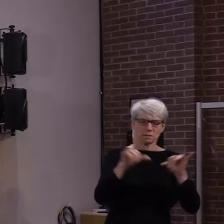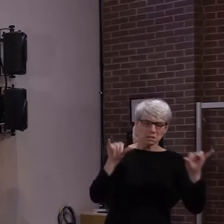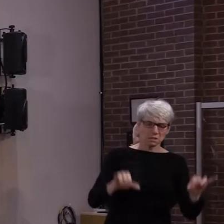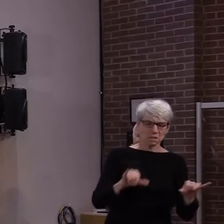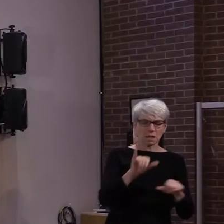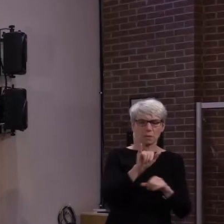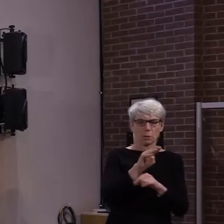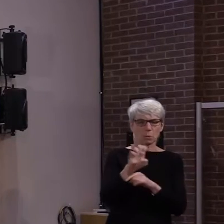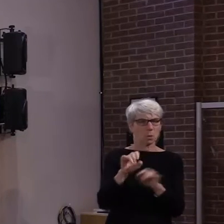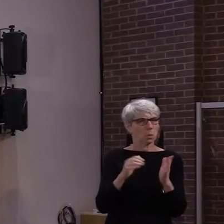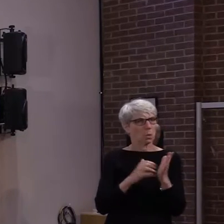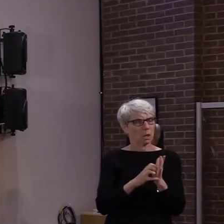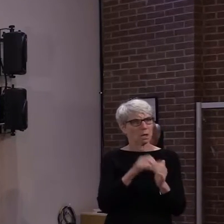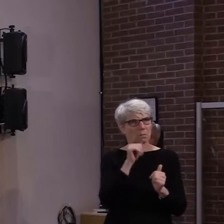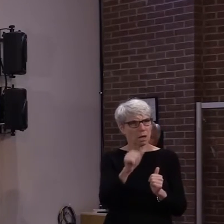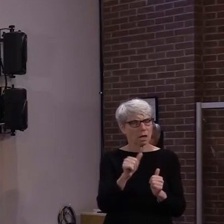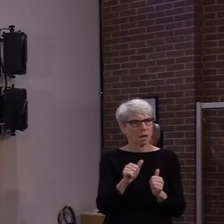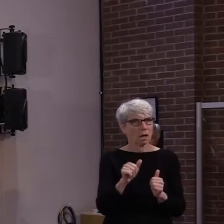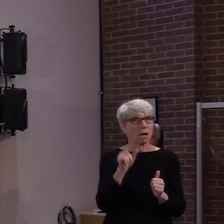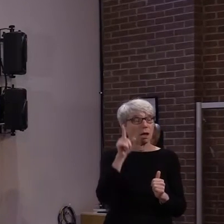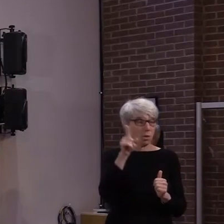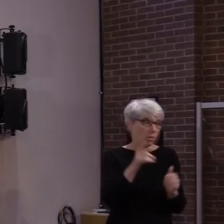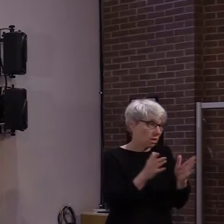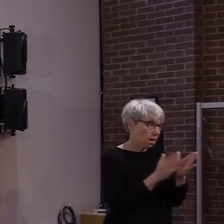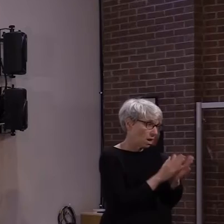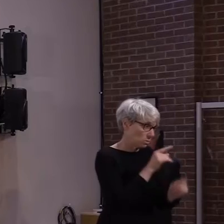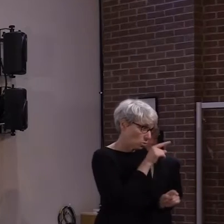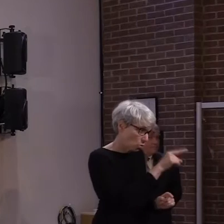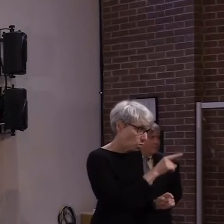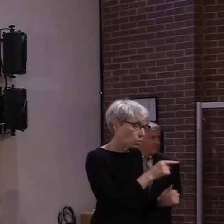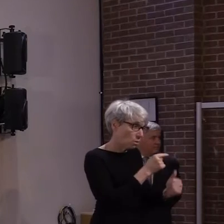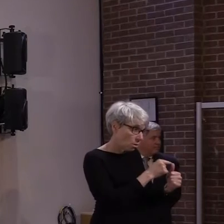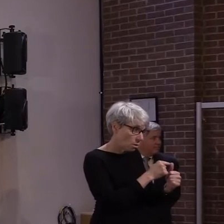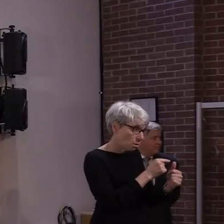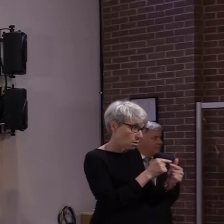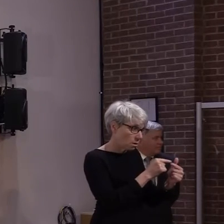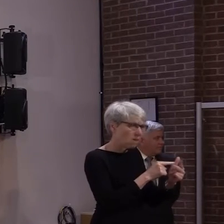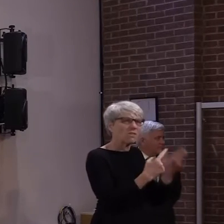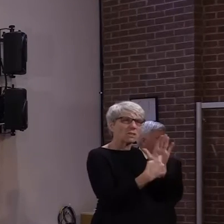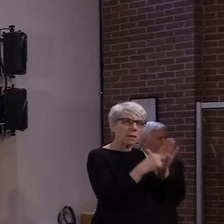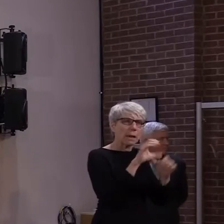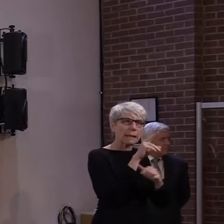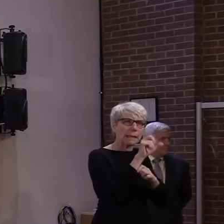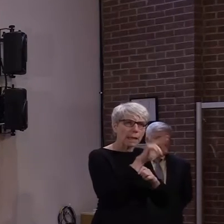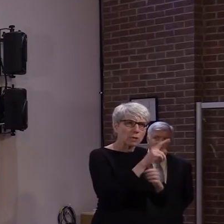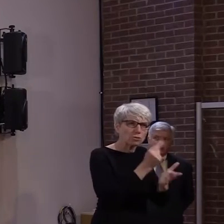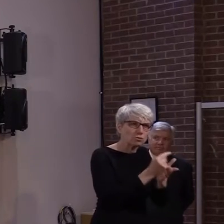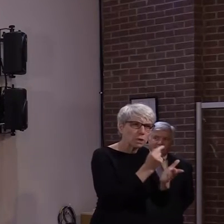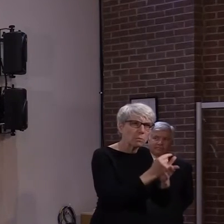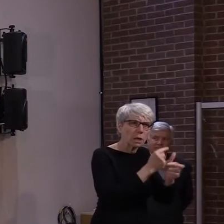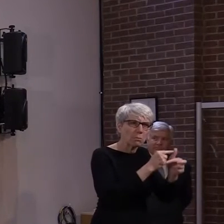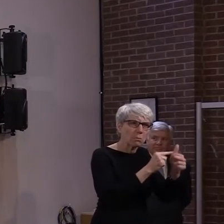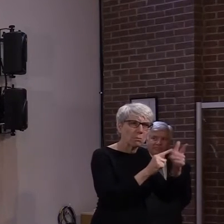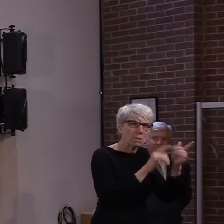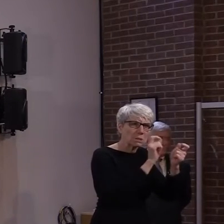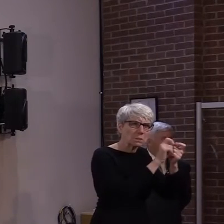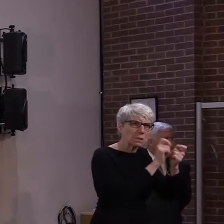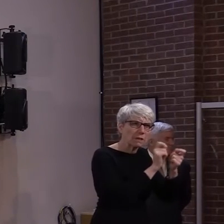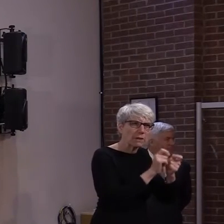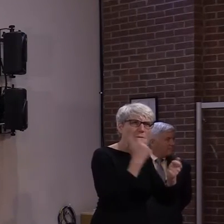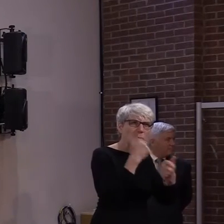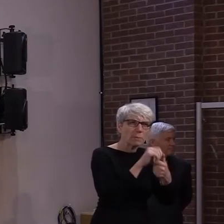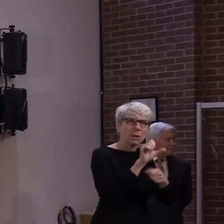that third dose? Well, they would be asked to self-attest that they have one of the conditions on the list, and it's a pretty fine